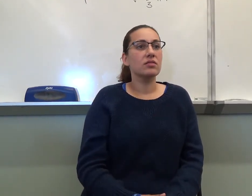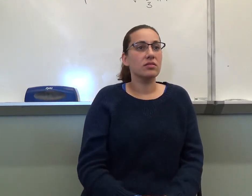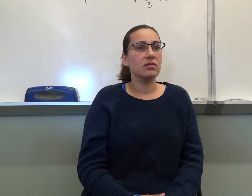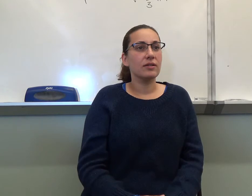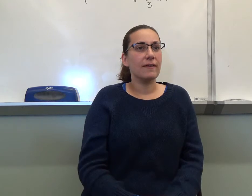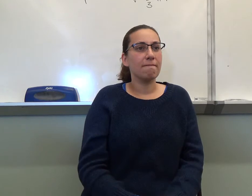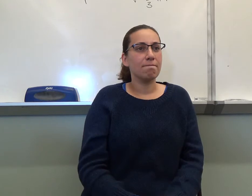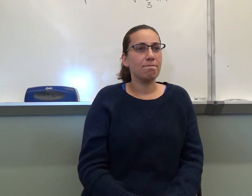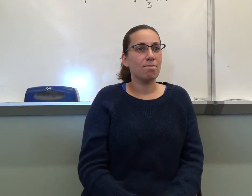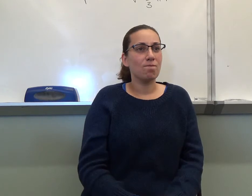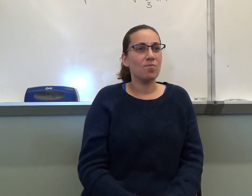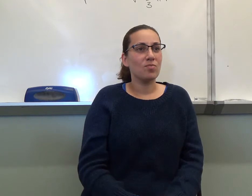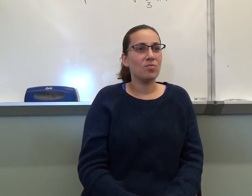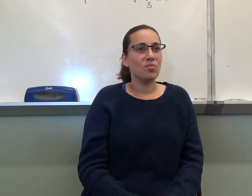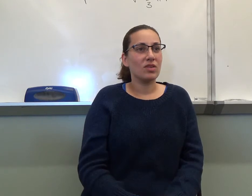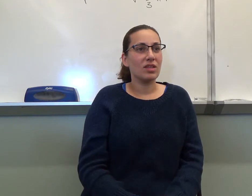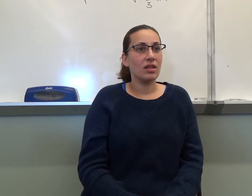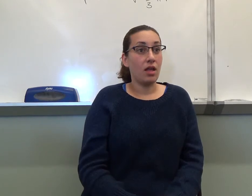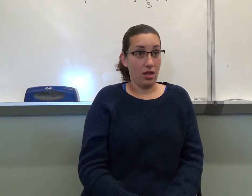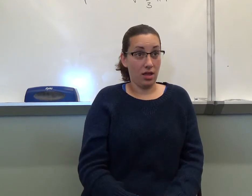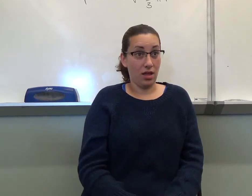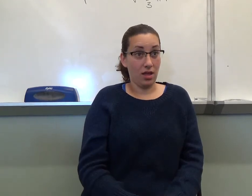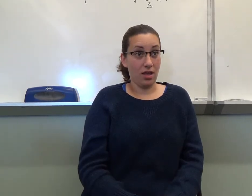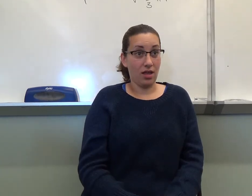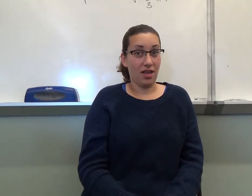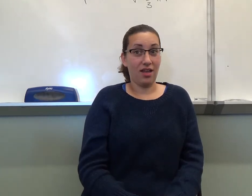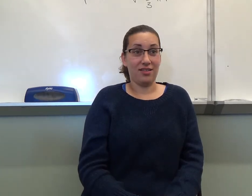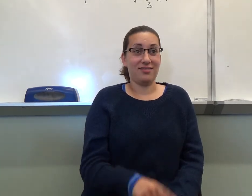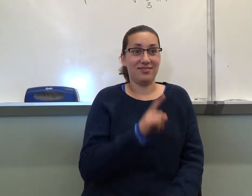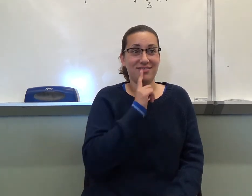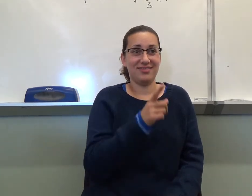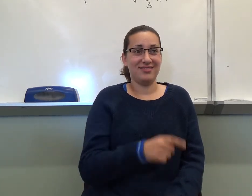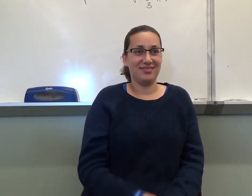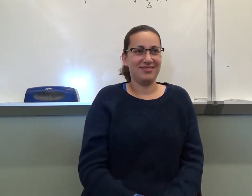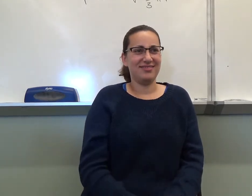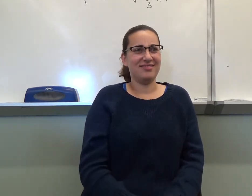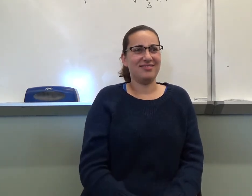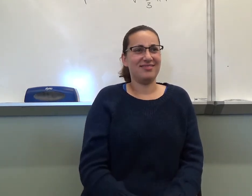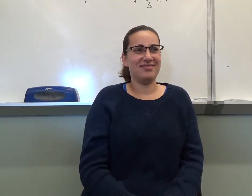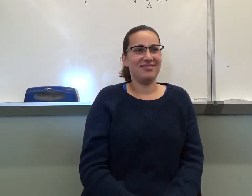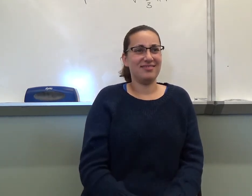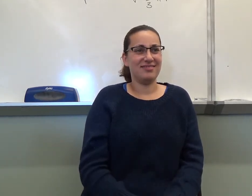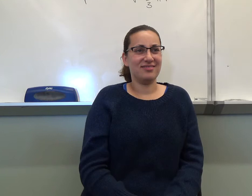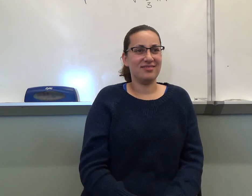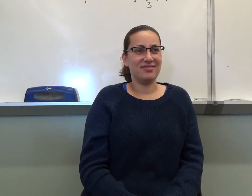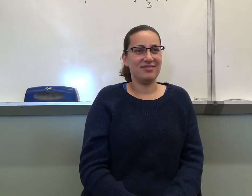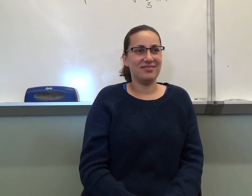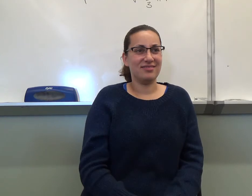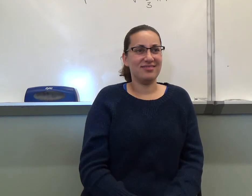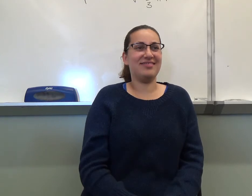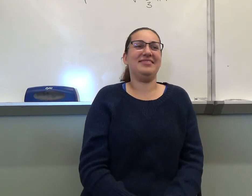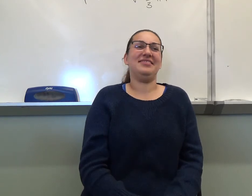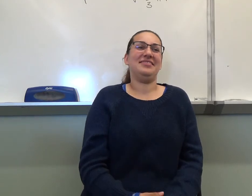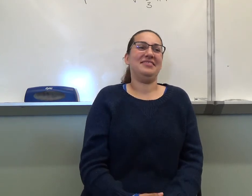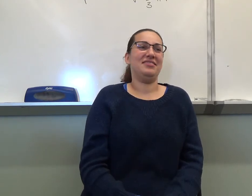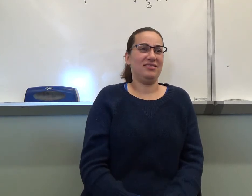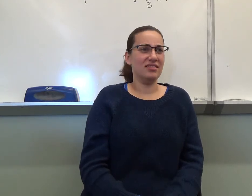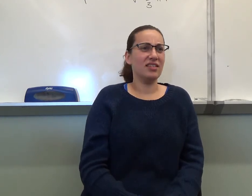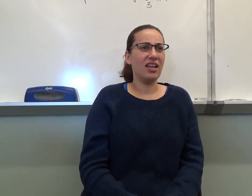red. And it goes from 1950 to 2010. Notice there's dots on there. This is